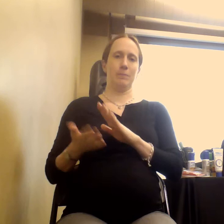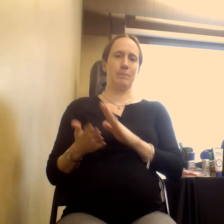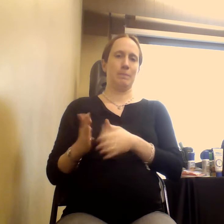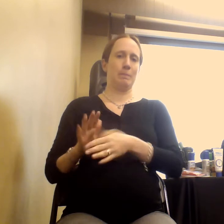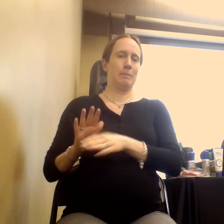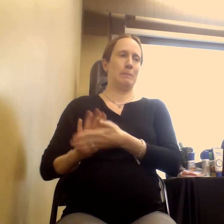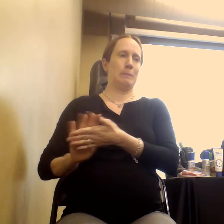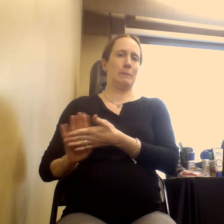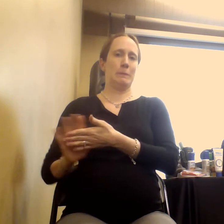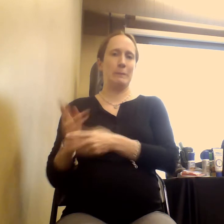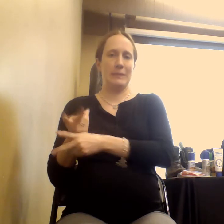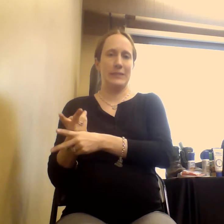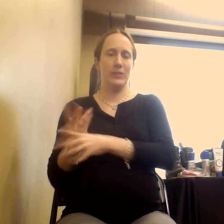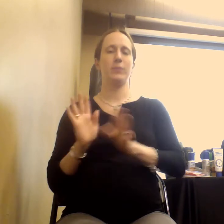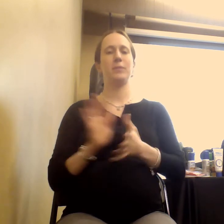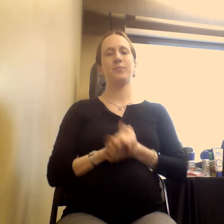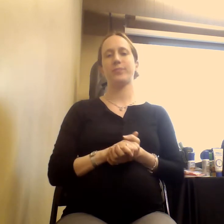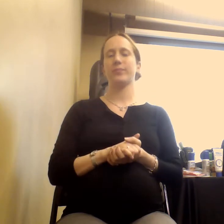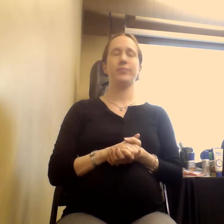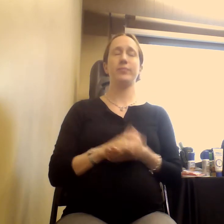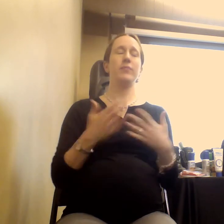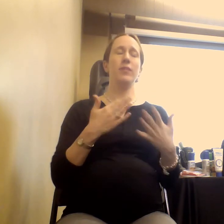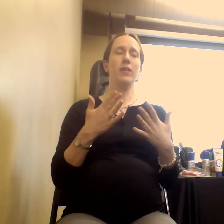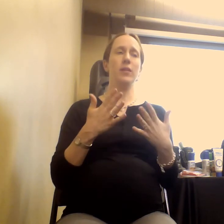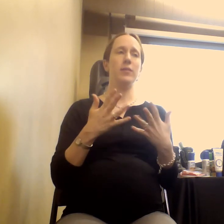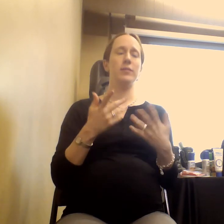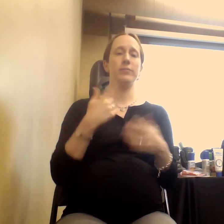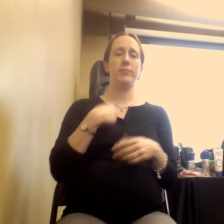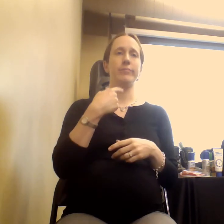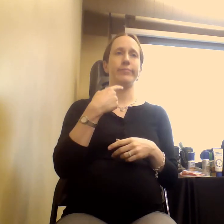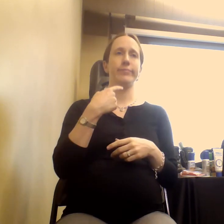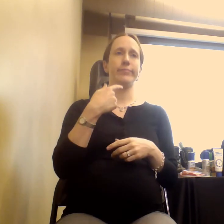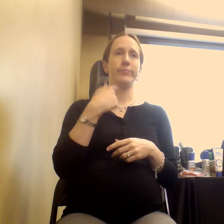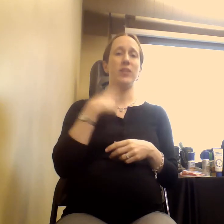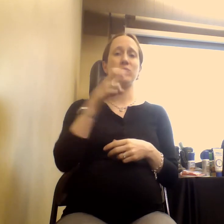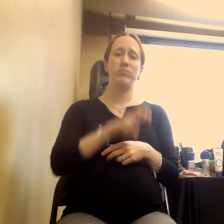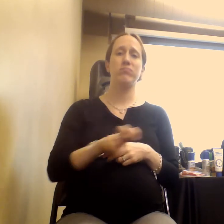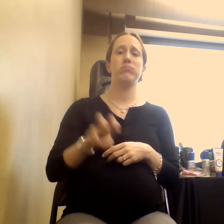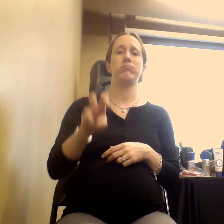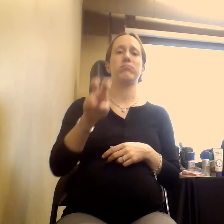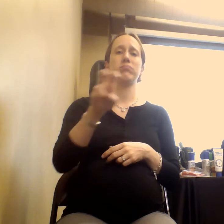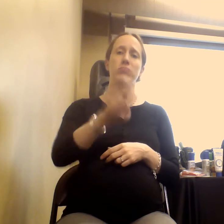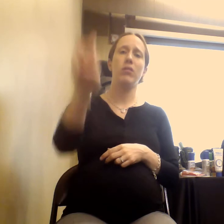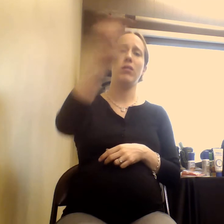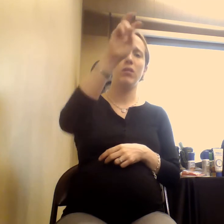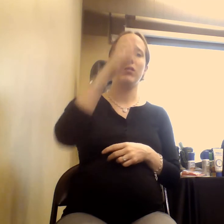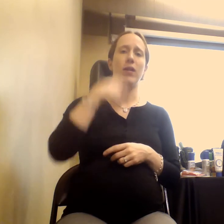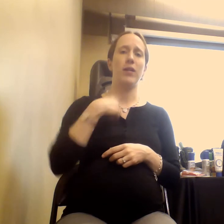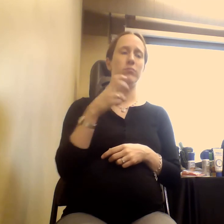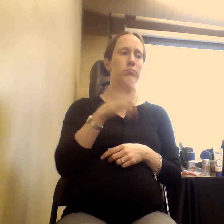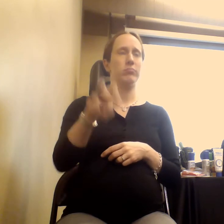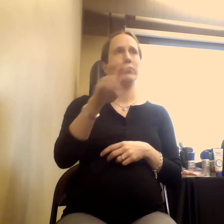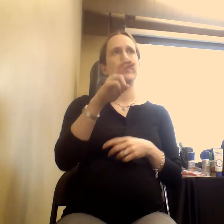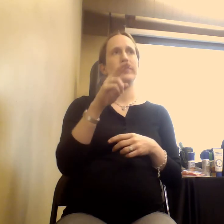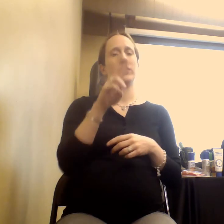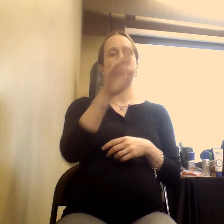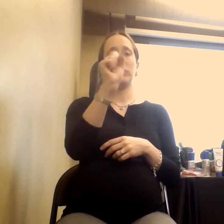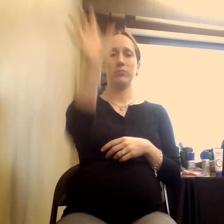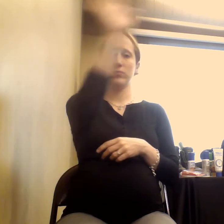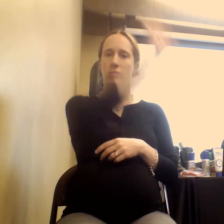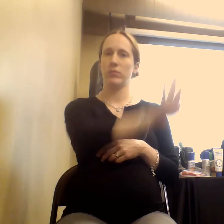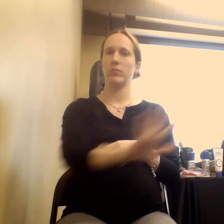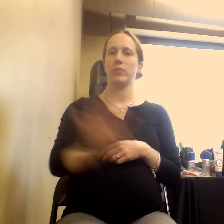you, I travel a lot. I make around 32 trips a year, all over the country, and carrying those things